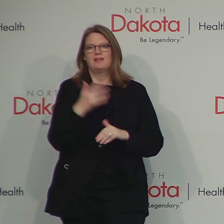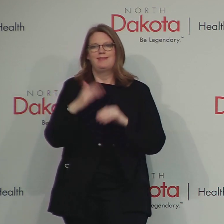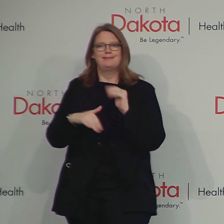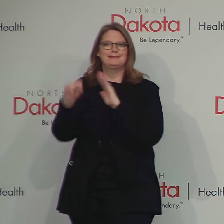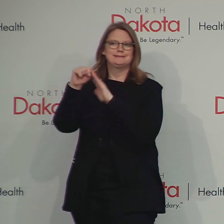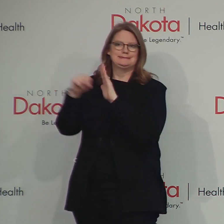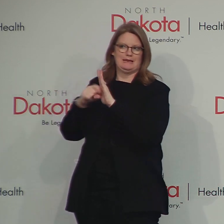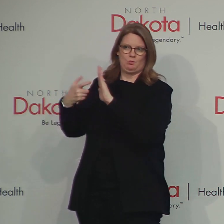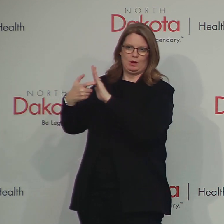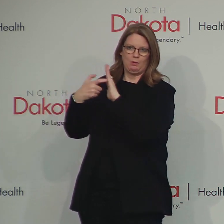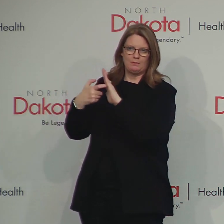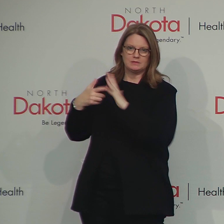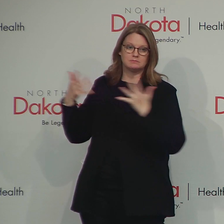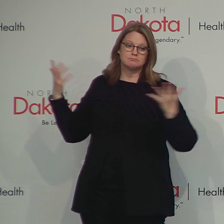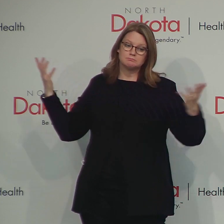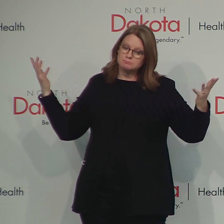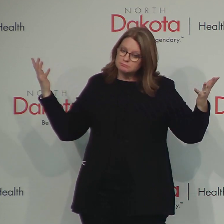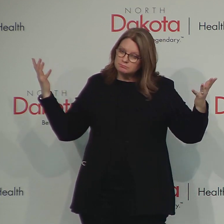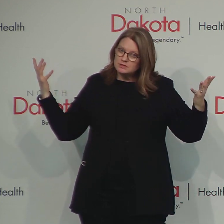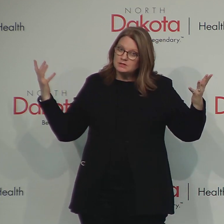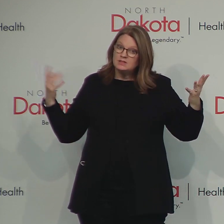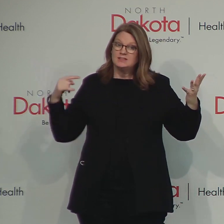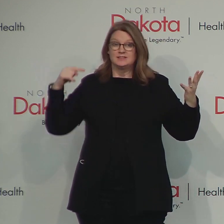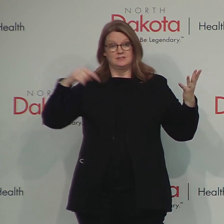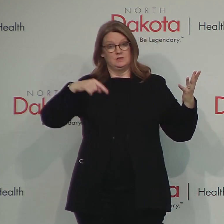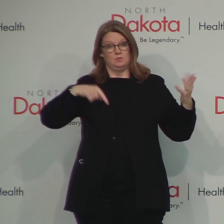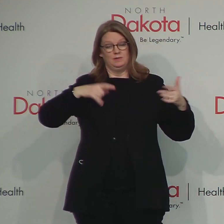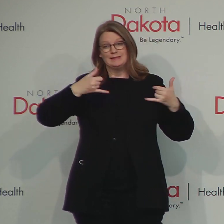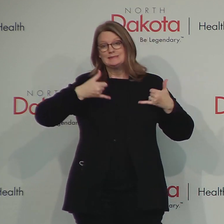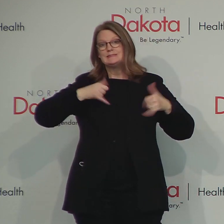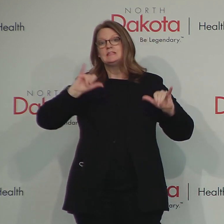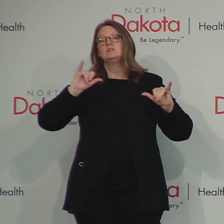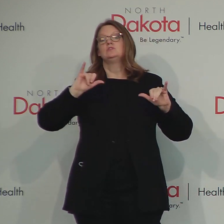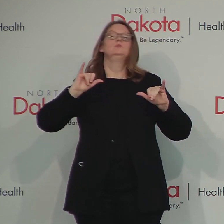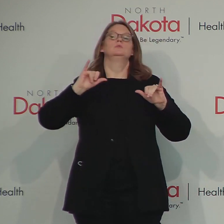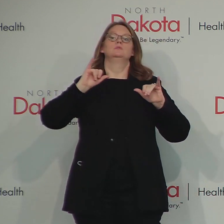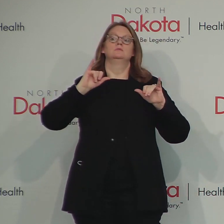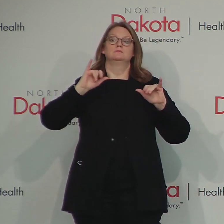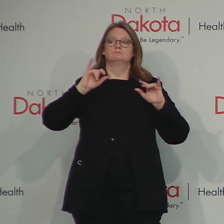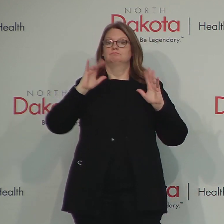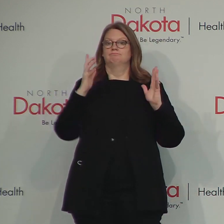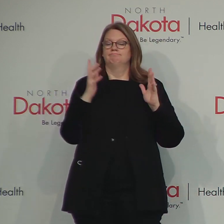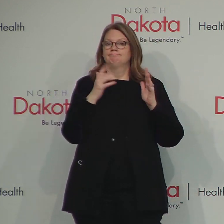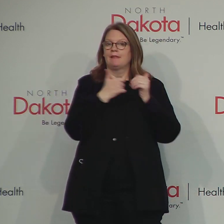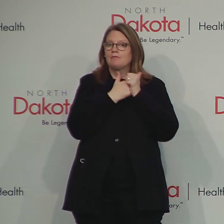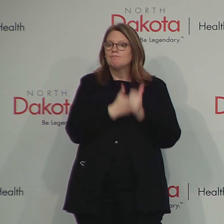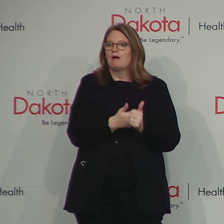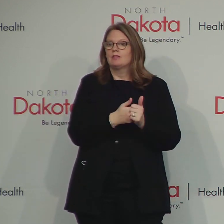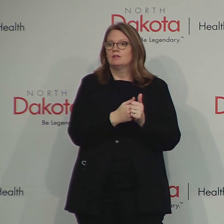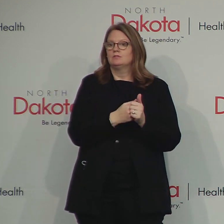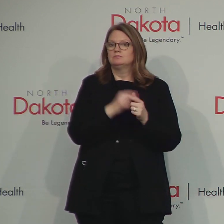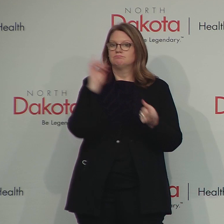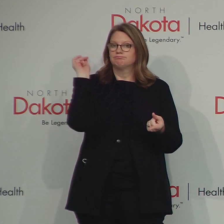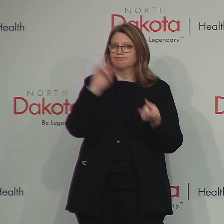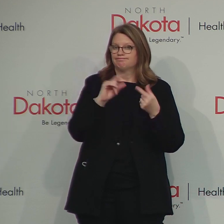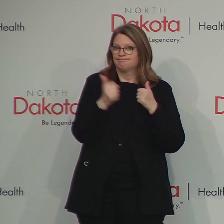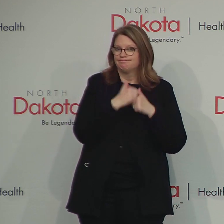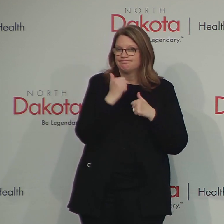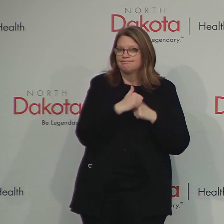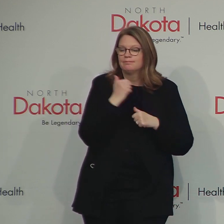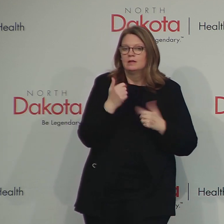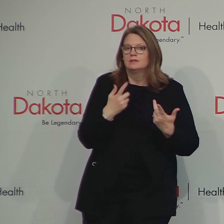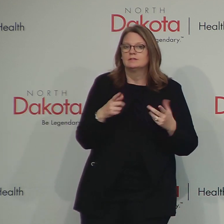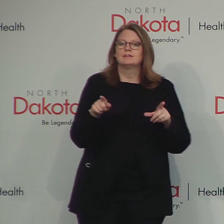and so we have every opportunity to continue to do a great job on mitigation protocols without it. But again, that comes back